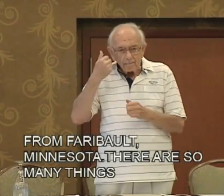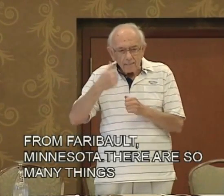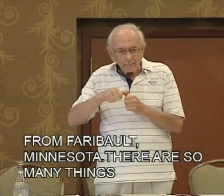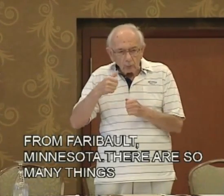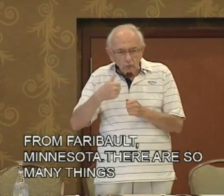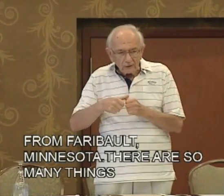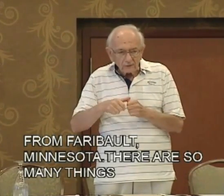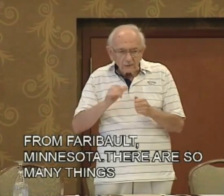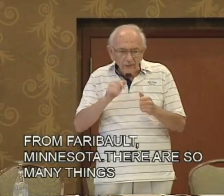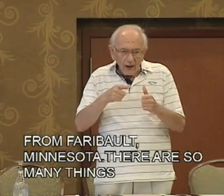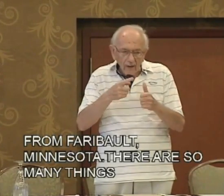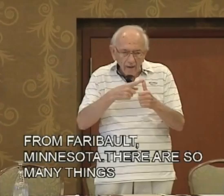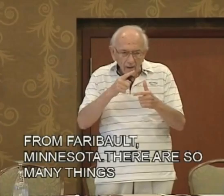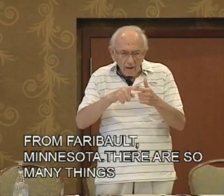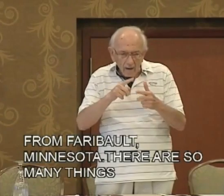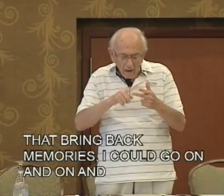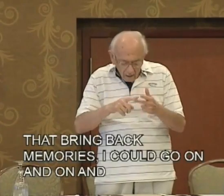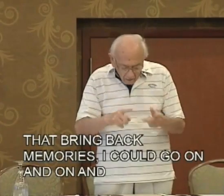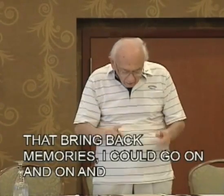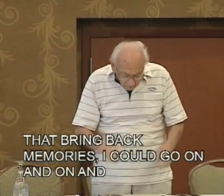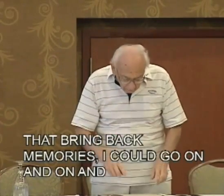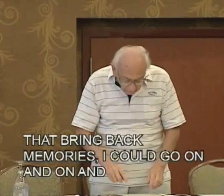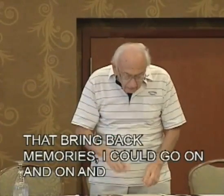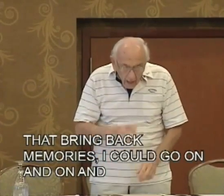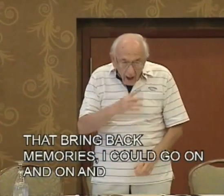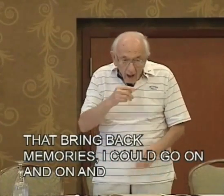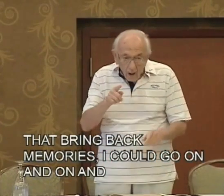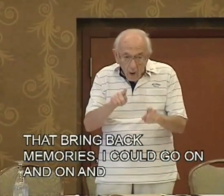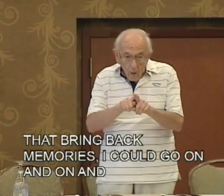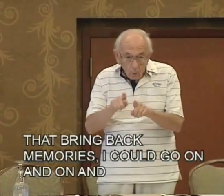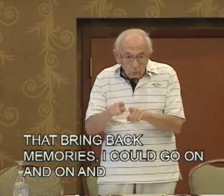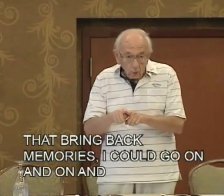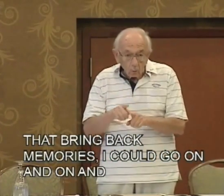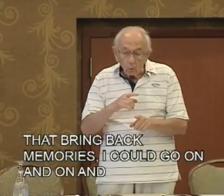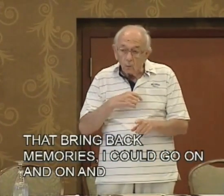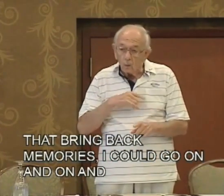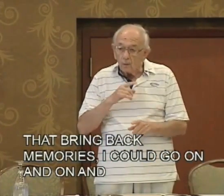many things that bring back memories I could go on and on and list more